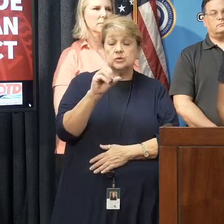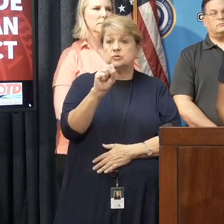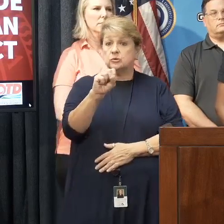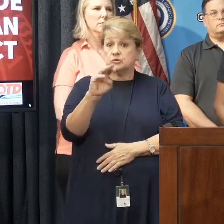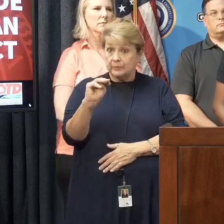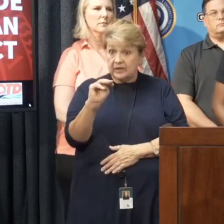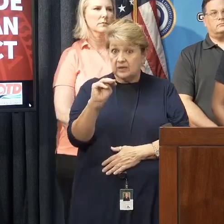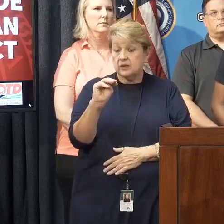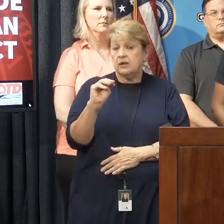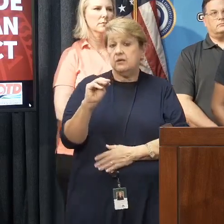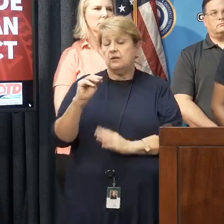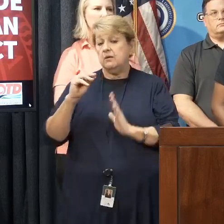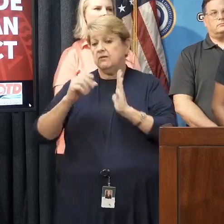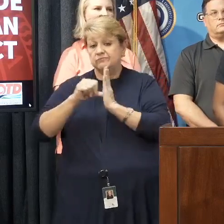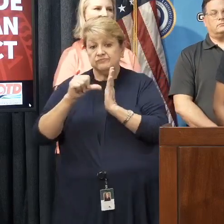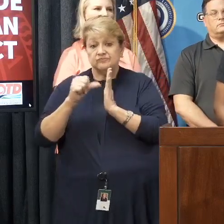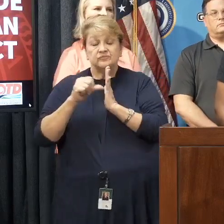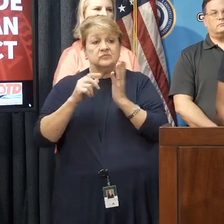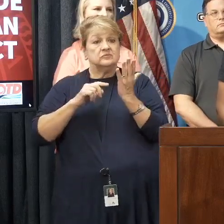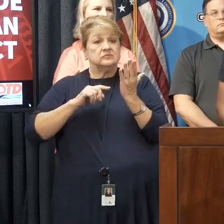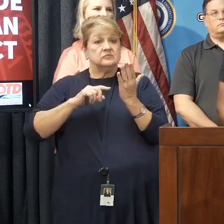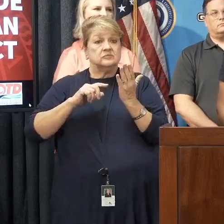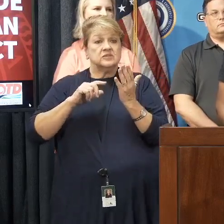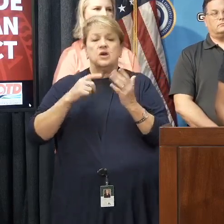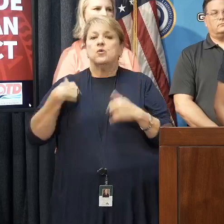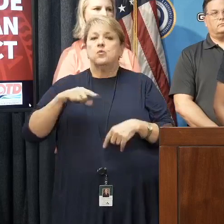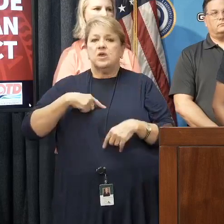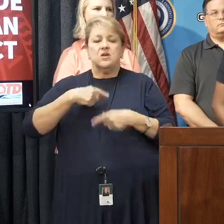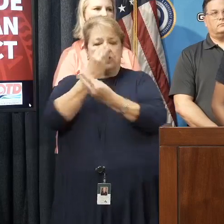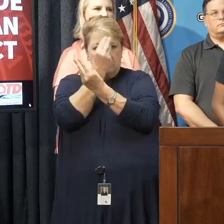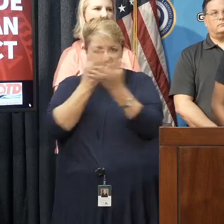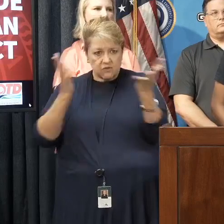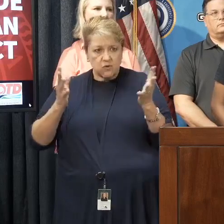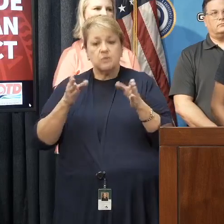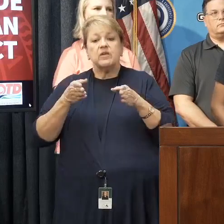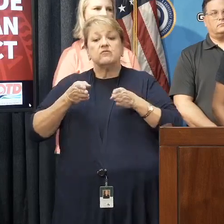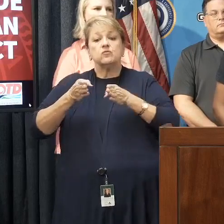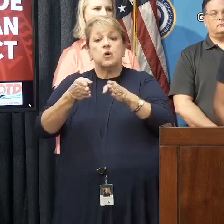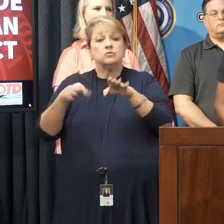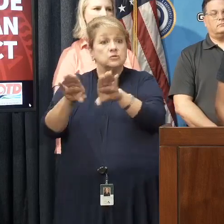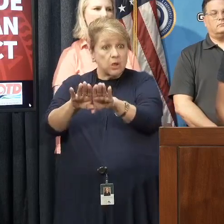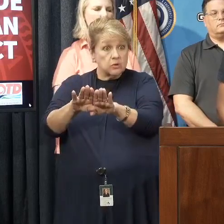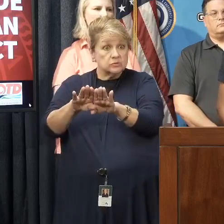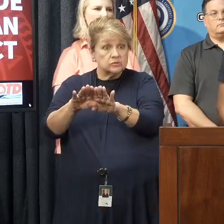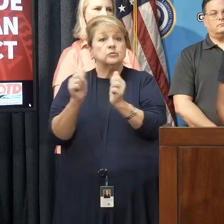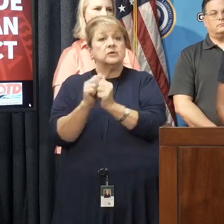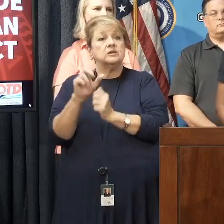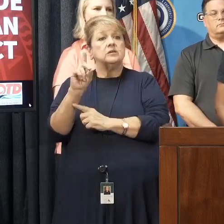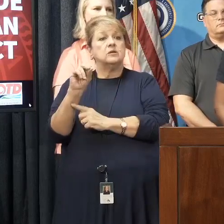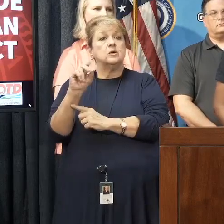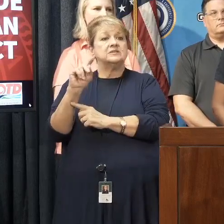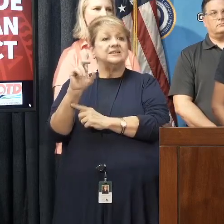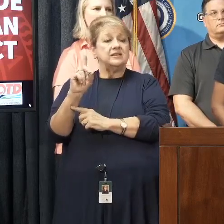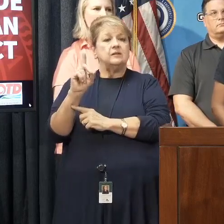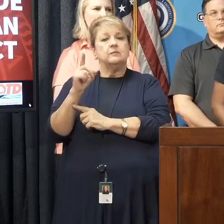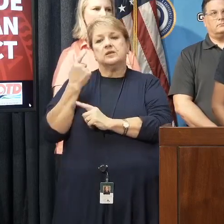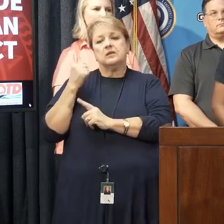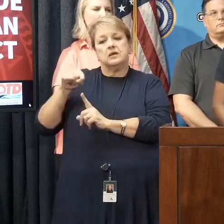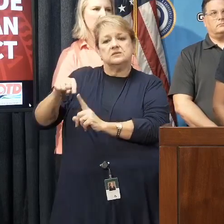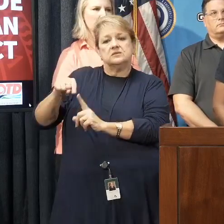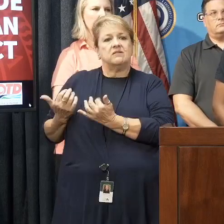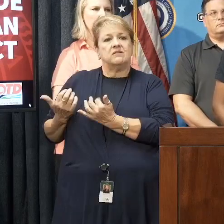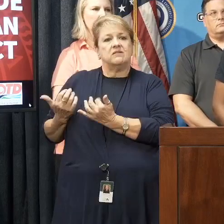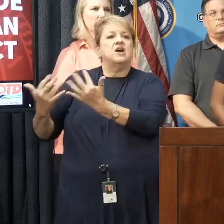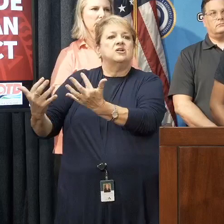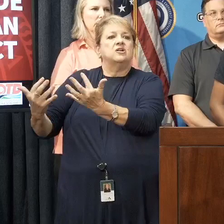Louisiana State Police will continue to update our road closures along with DOTD due to the wildfires on our